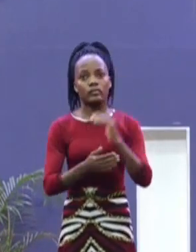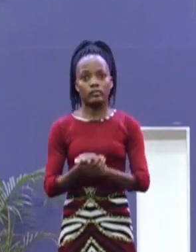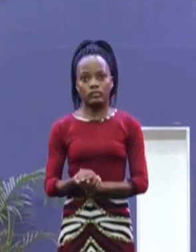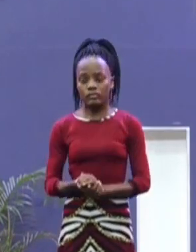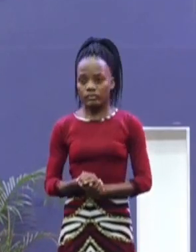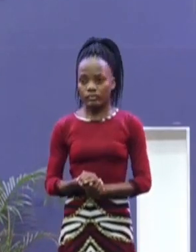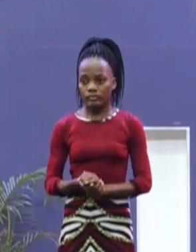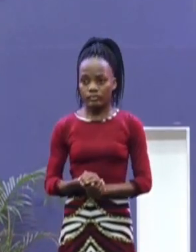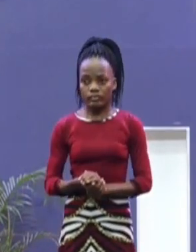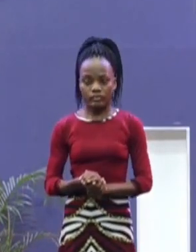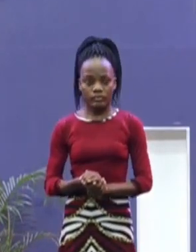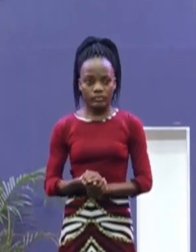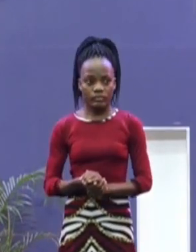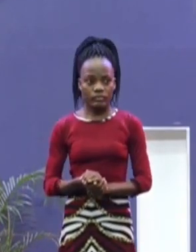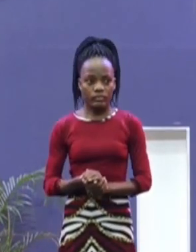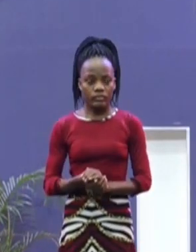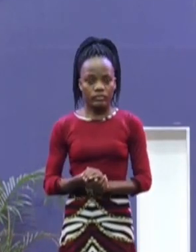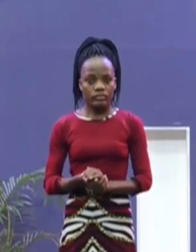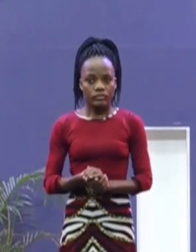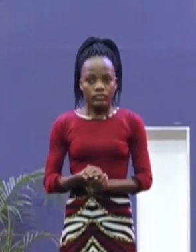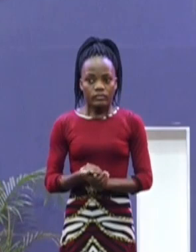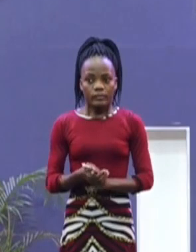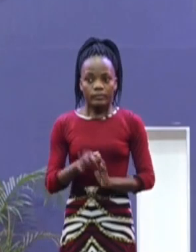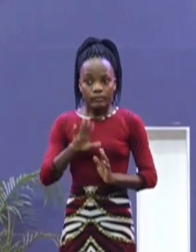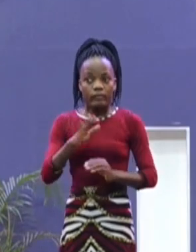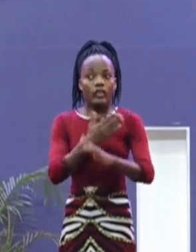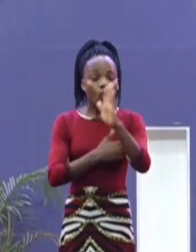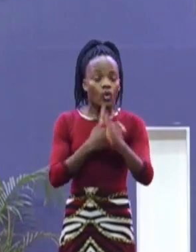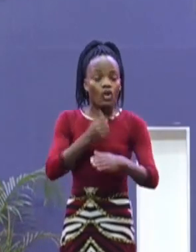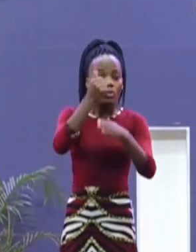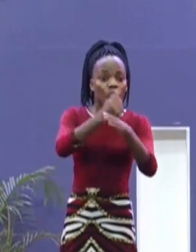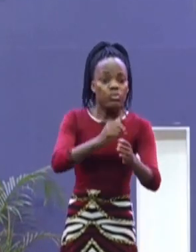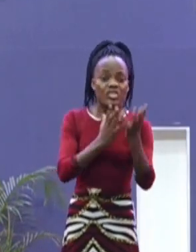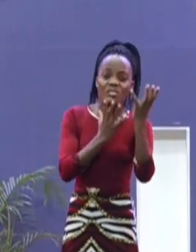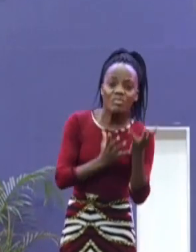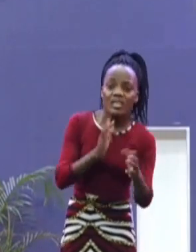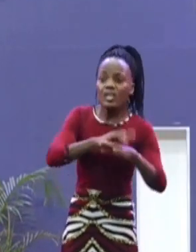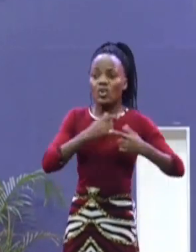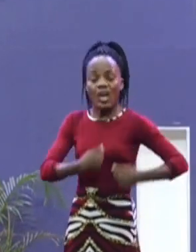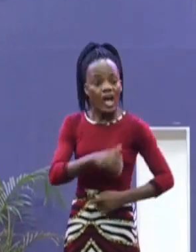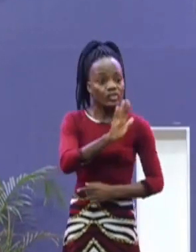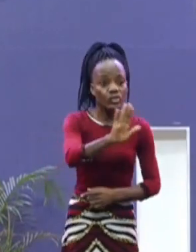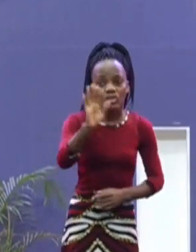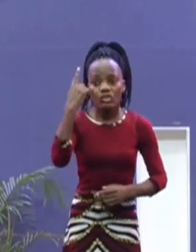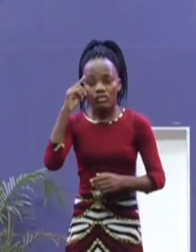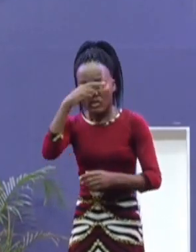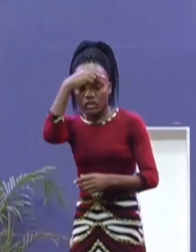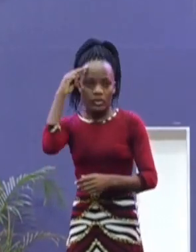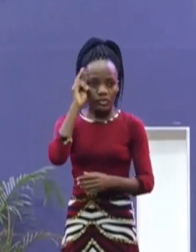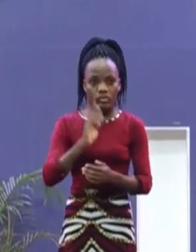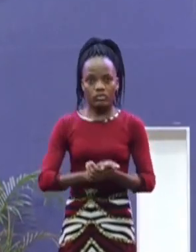God brings those burdens upon your heart for a reason. Katonda lete emigugu ejo ku mutima gwo